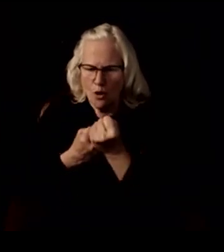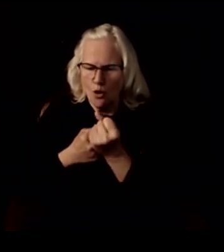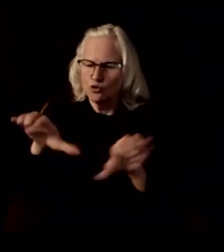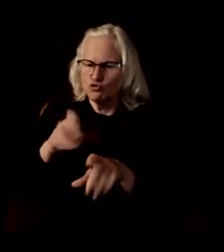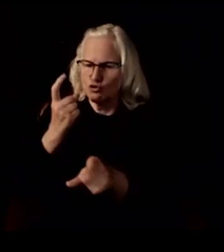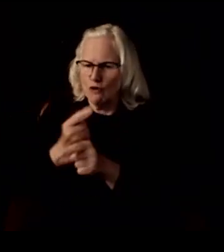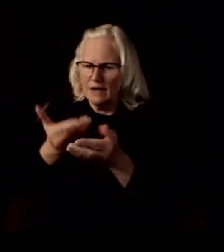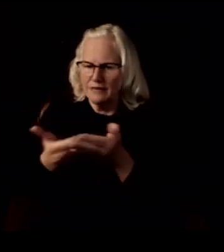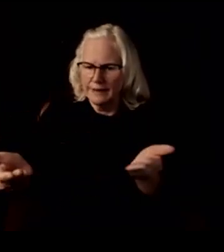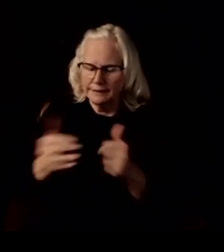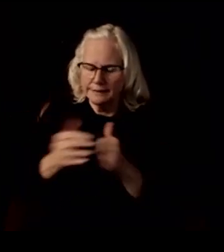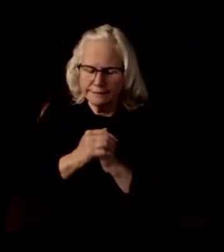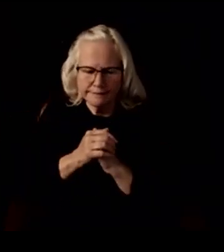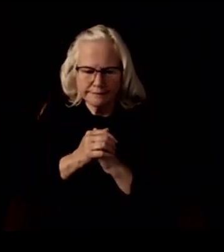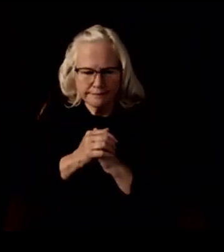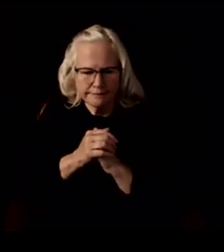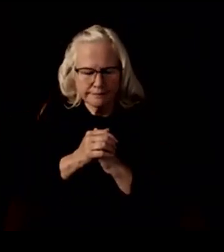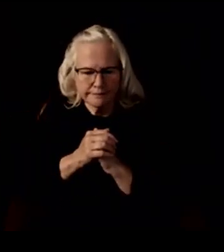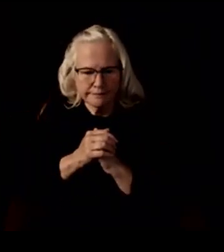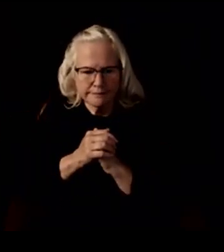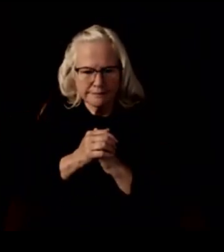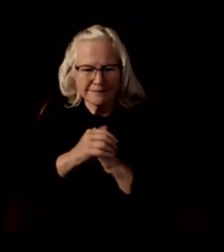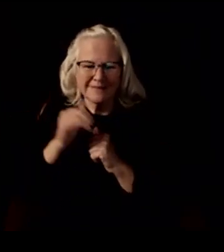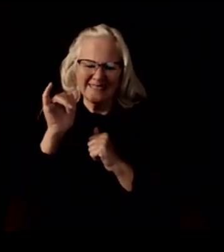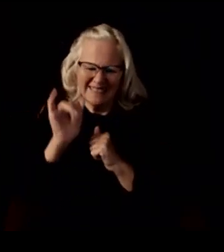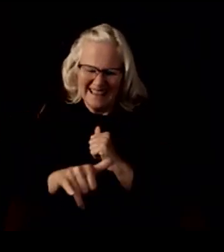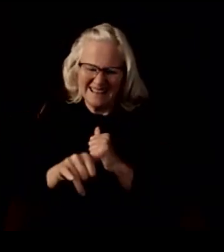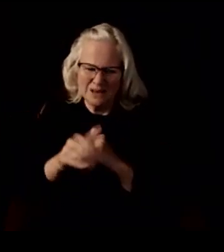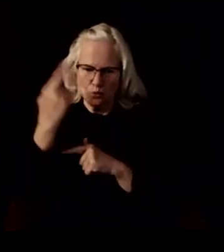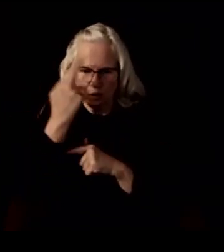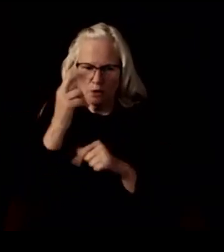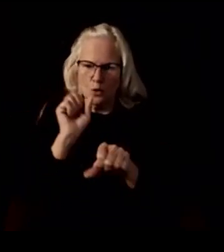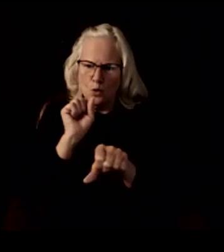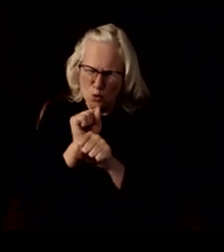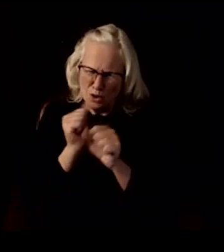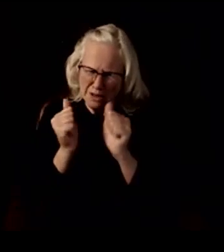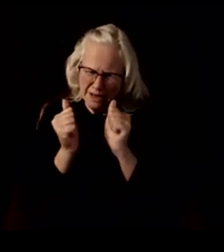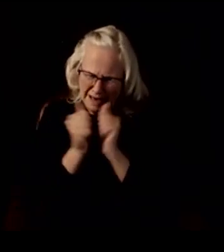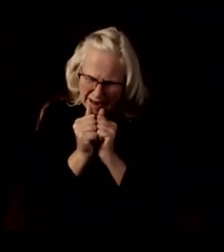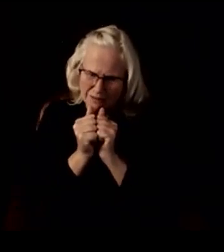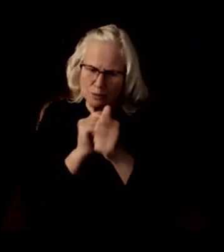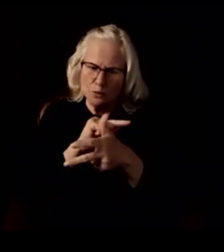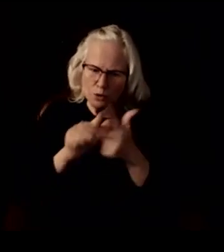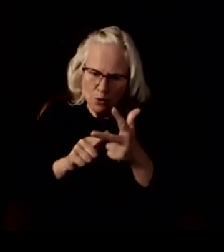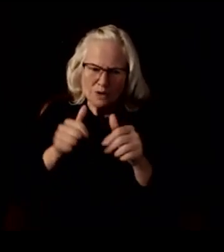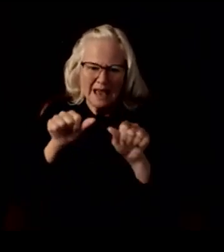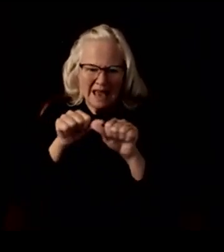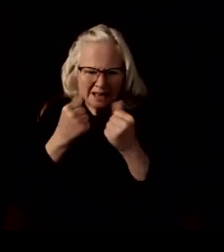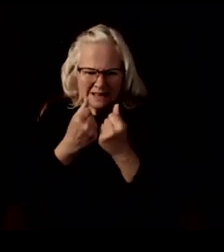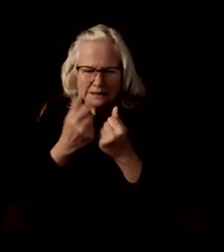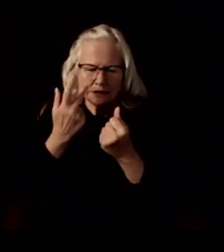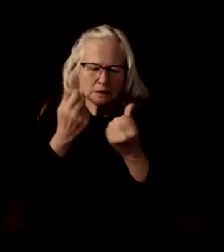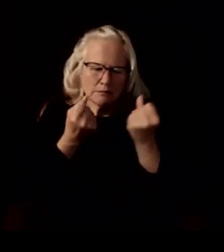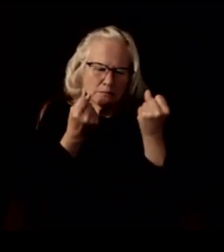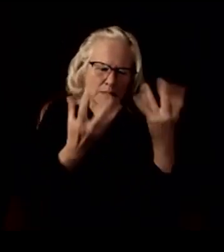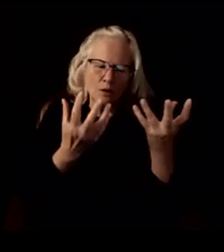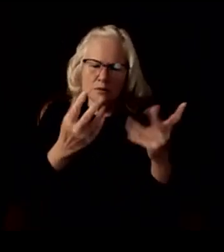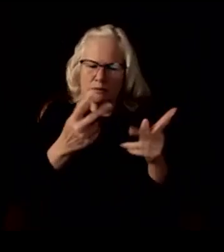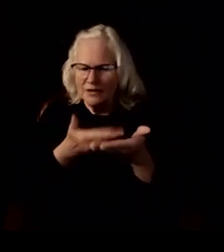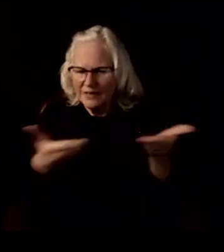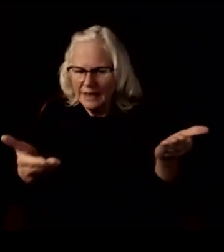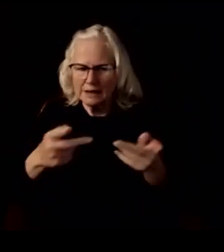we're going to be working together. So the 3 agencies will visit multiple establishments every weekend for the next few weeks